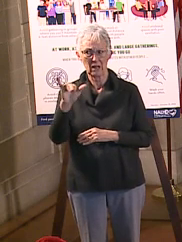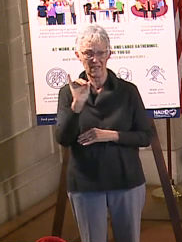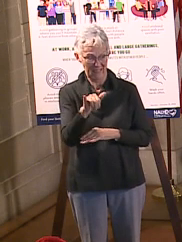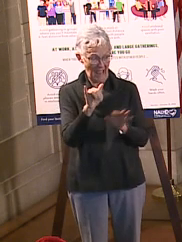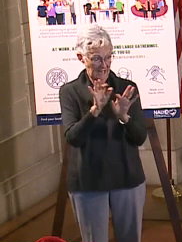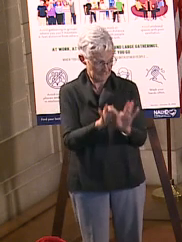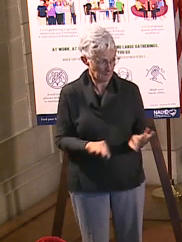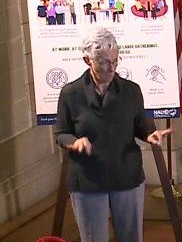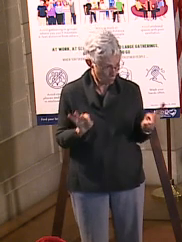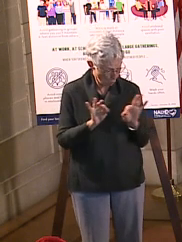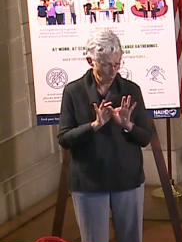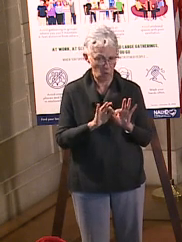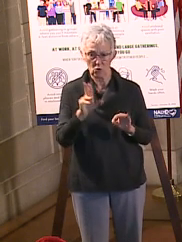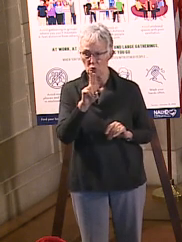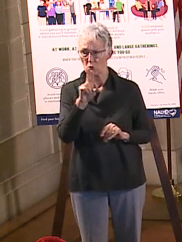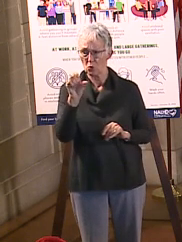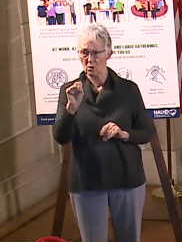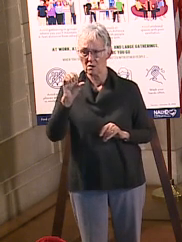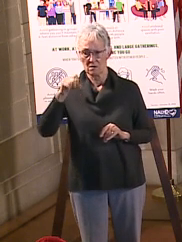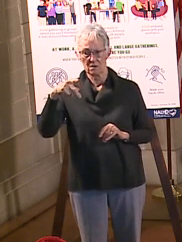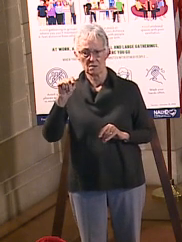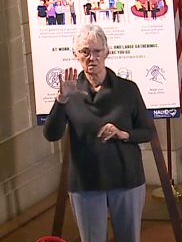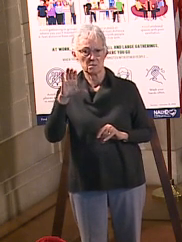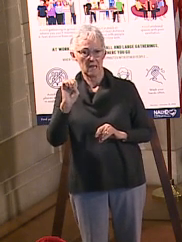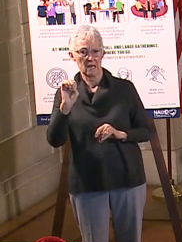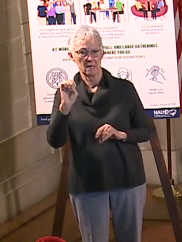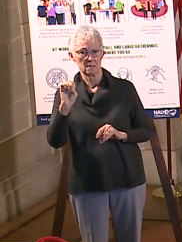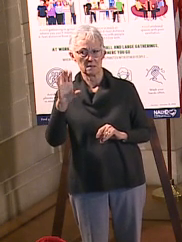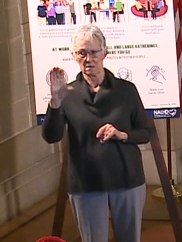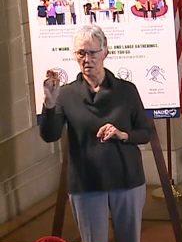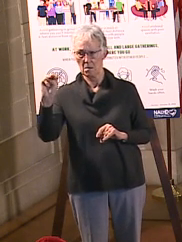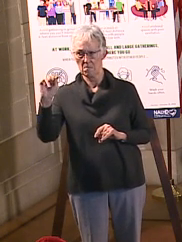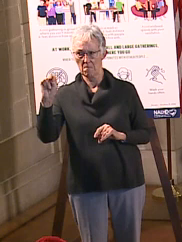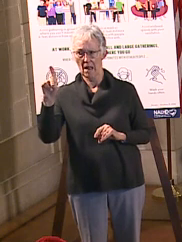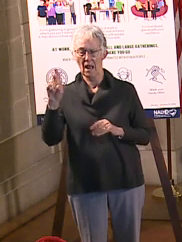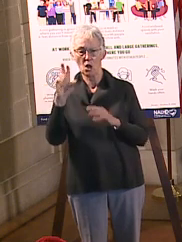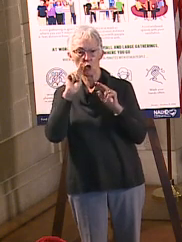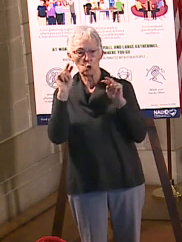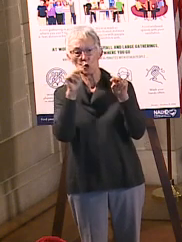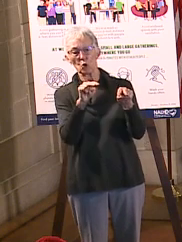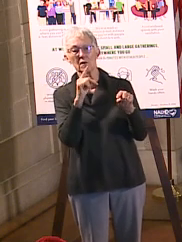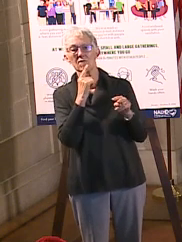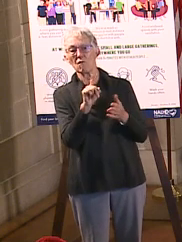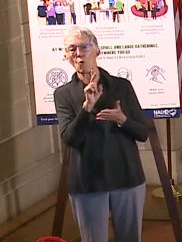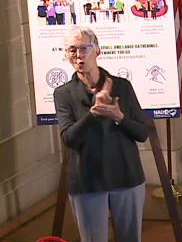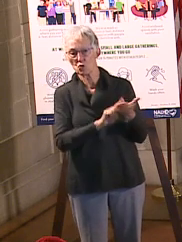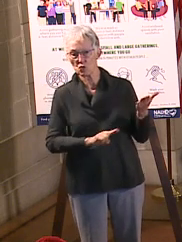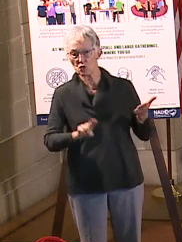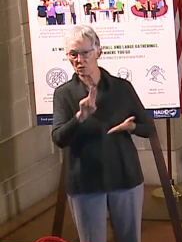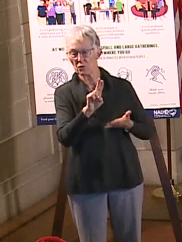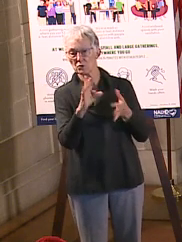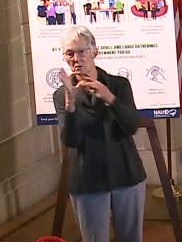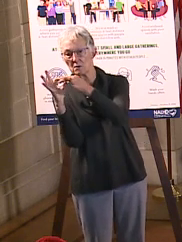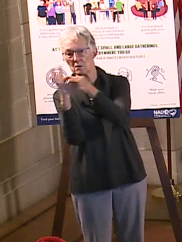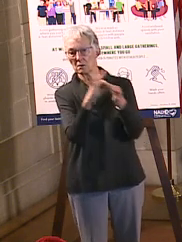Space Command is going to be looking for a university-affiliated research center. So we at the university are already working on building a Midwest